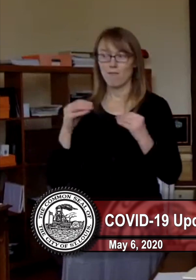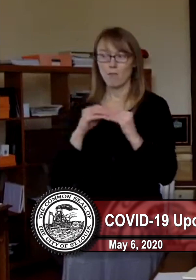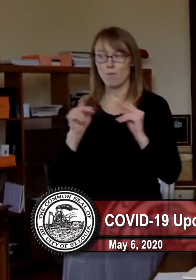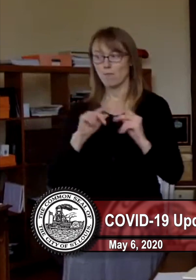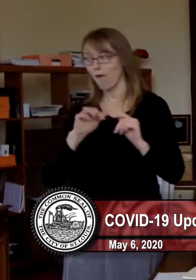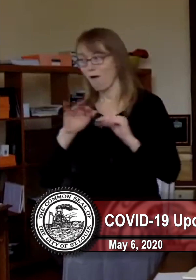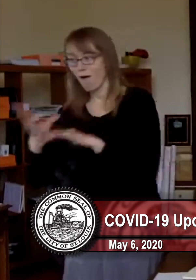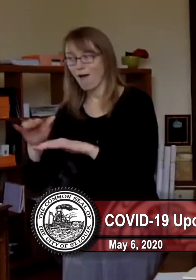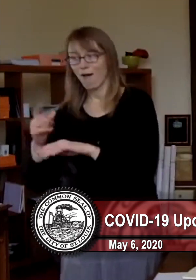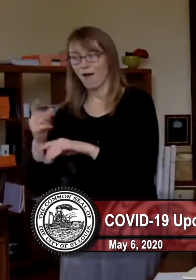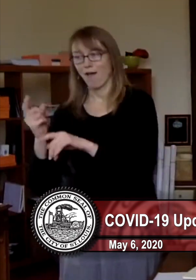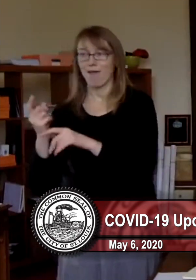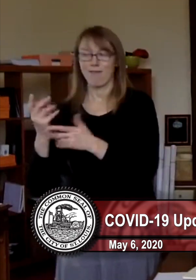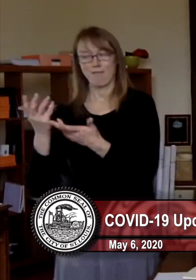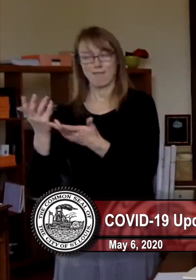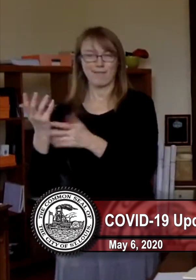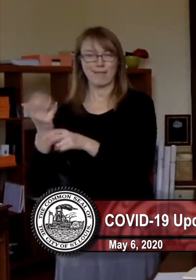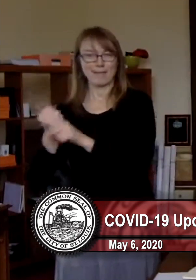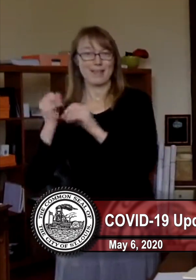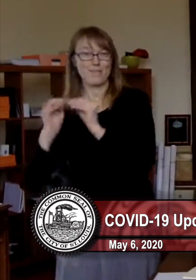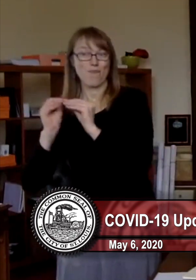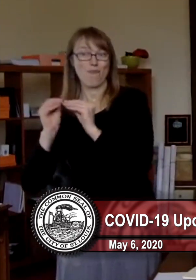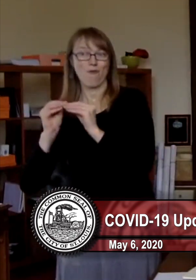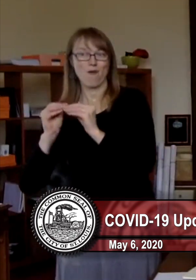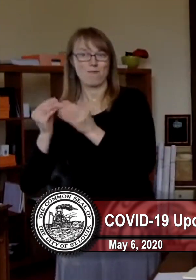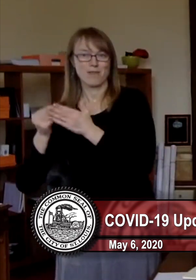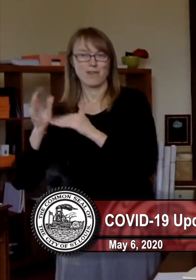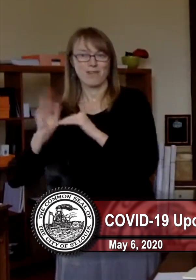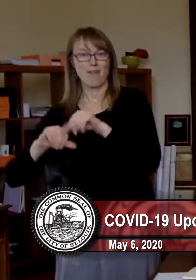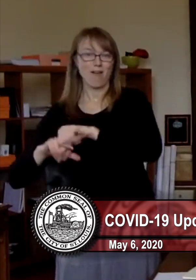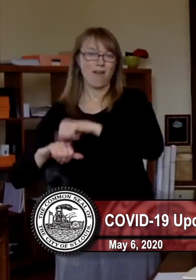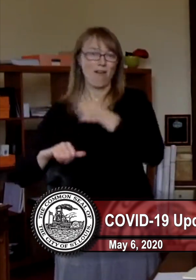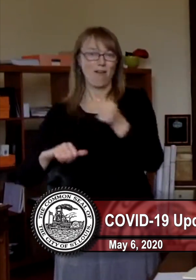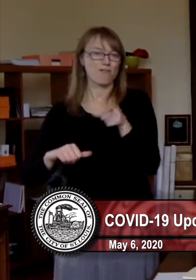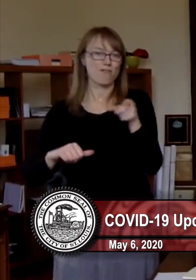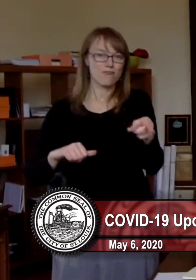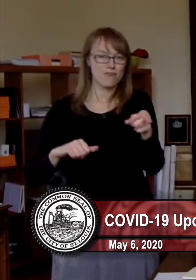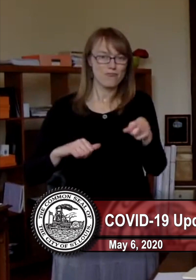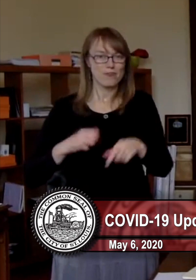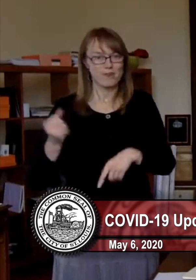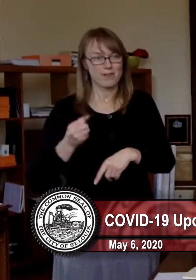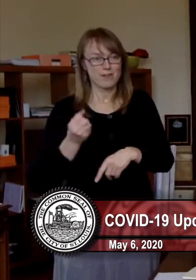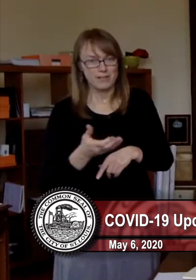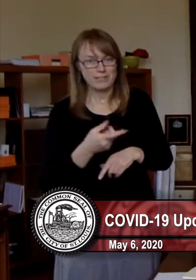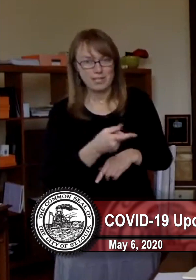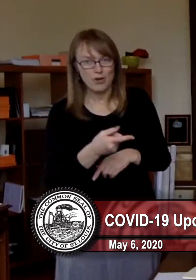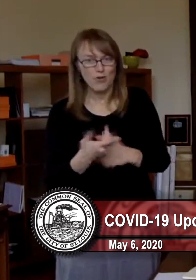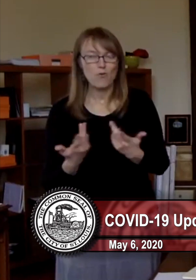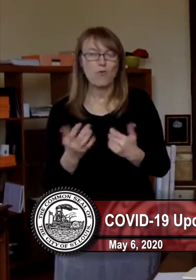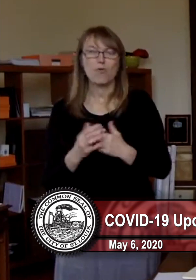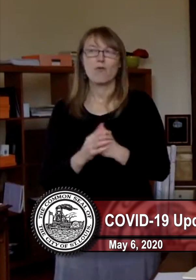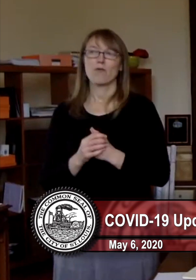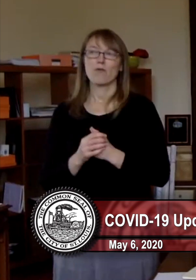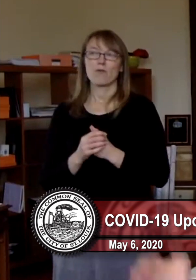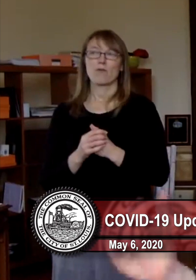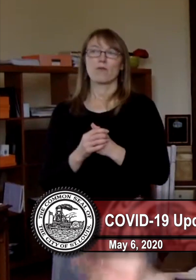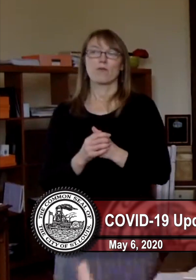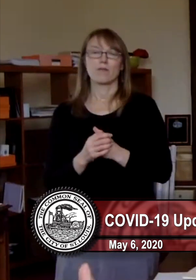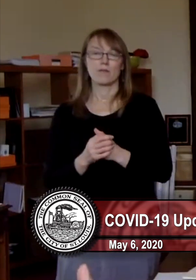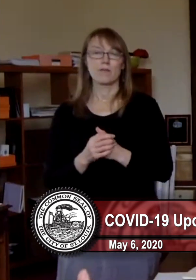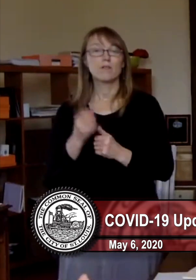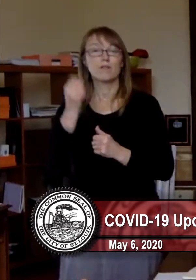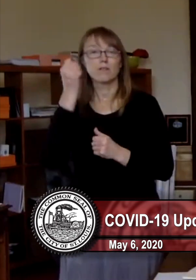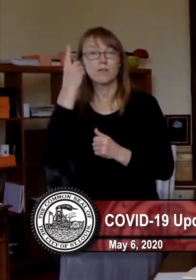most of that decision. Now we will, and I think the Gaming Commission will also, but we certainly will